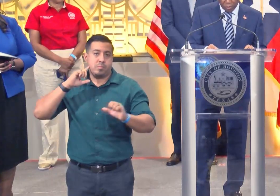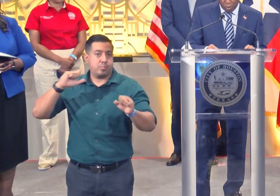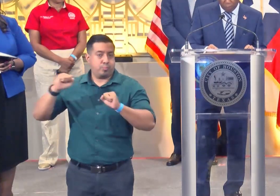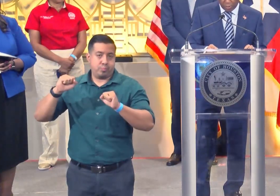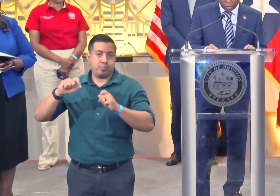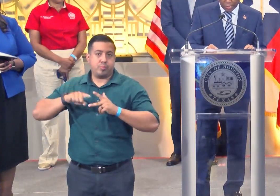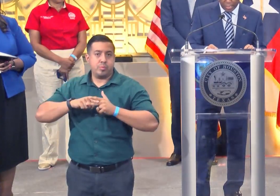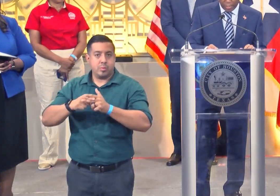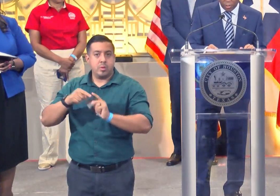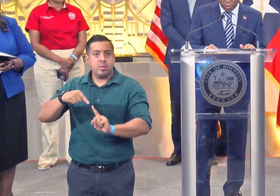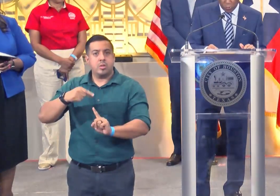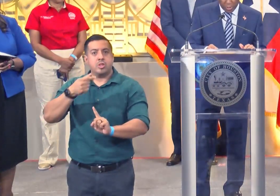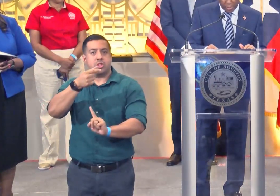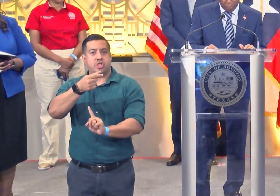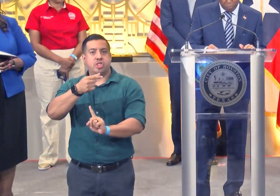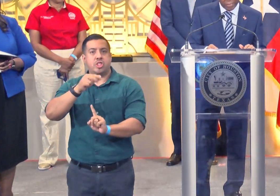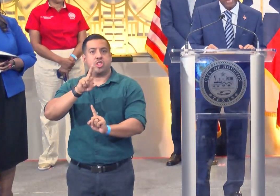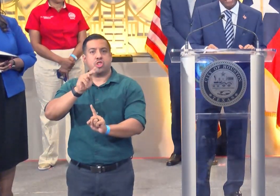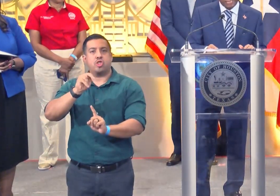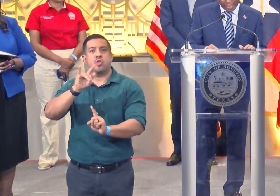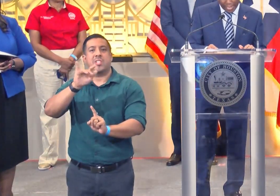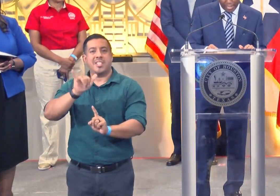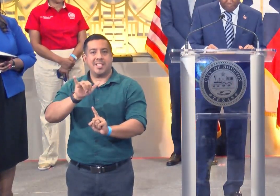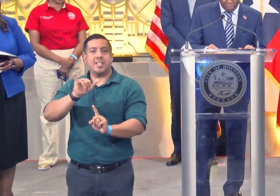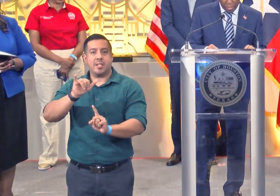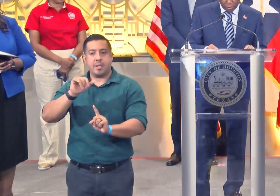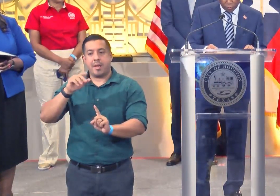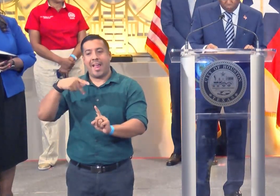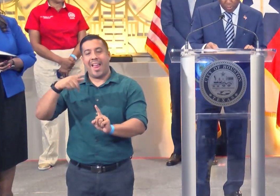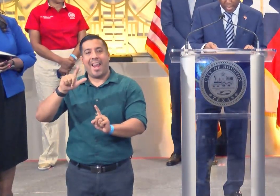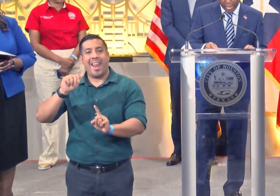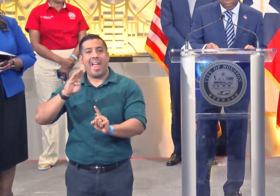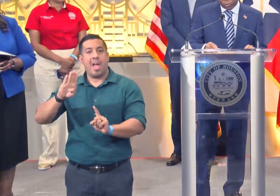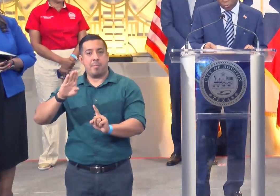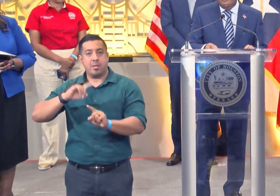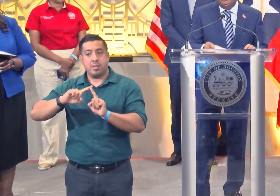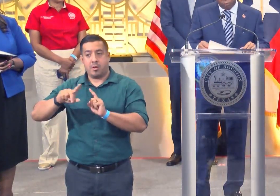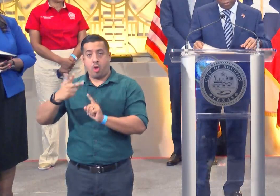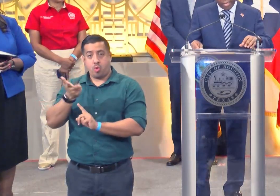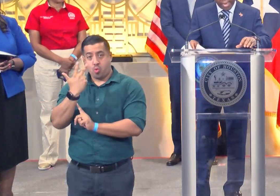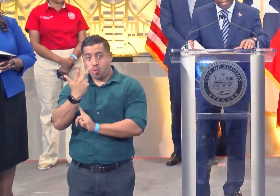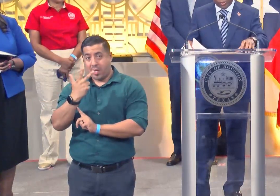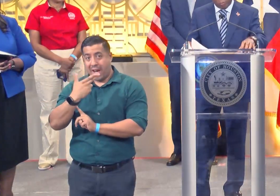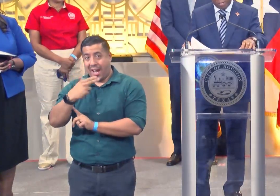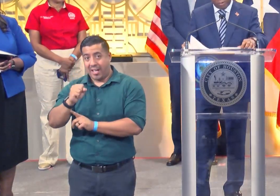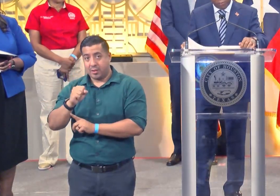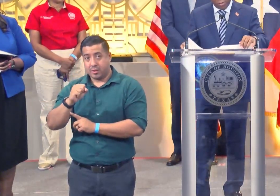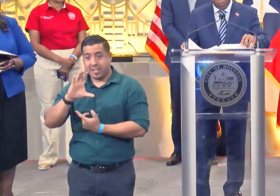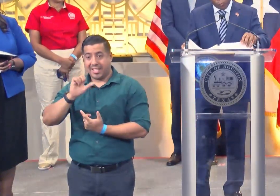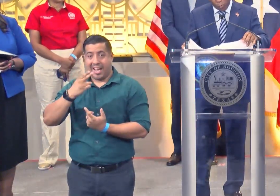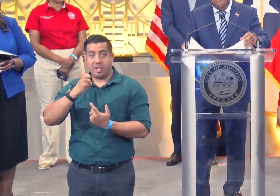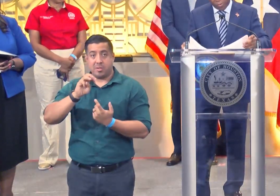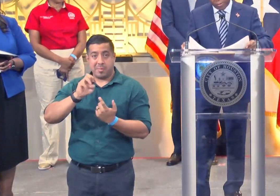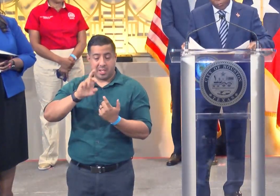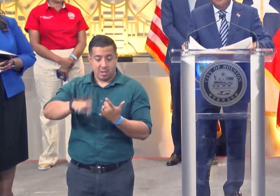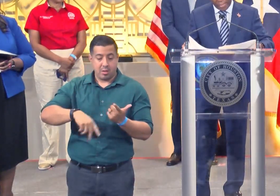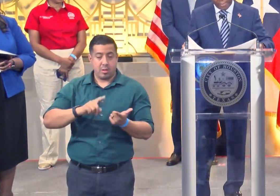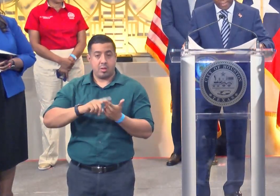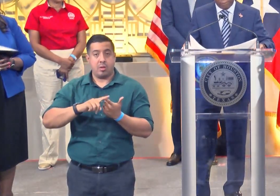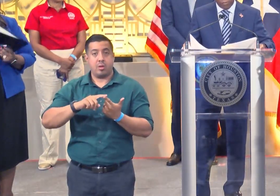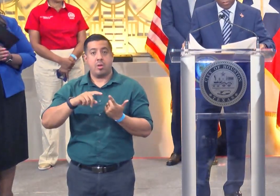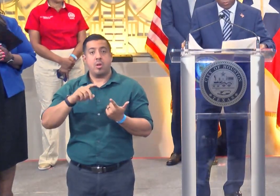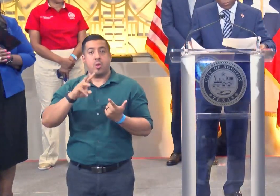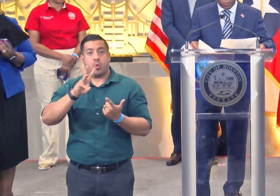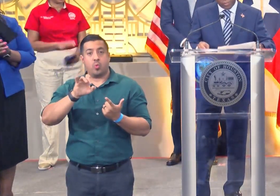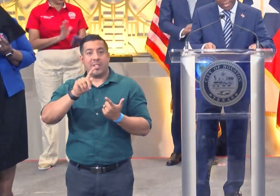initiative called the G-Unity Business Lab to three high schools, Kashmere, Worthen, and